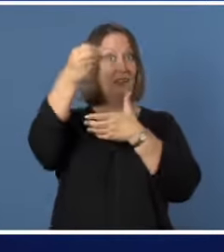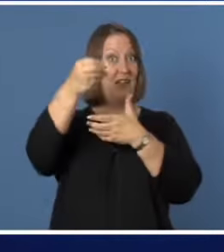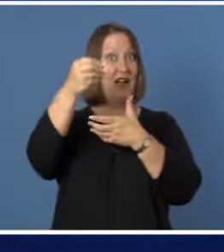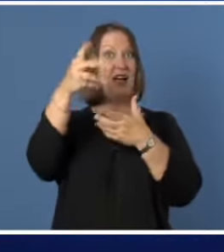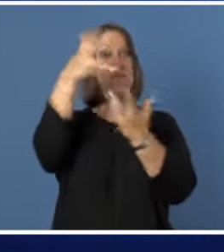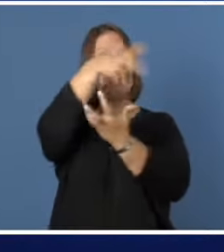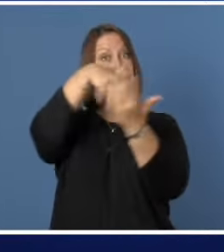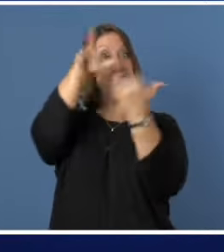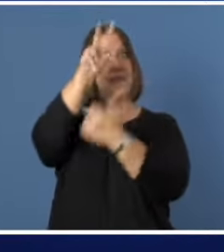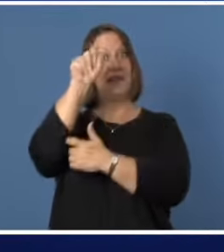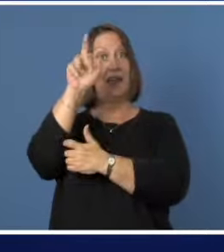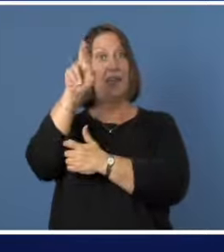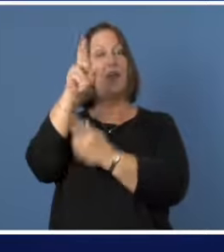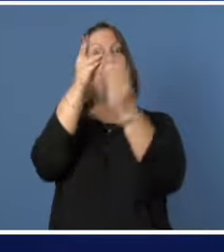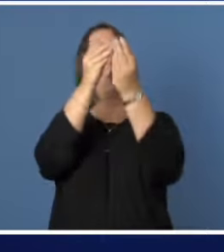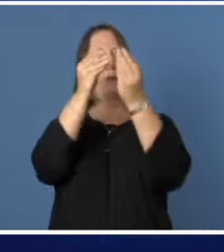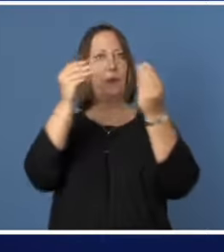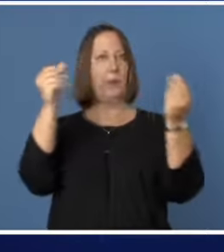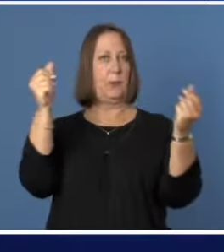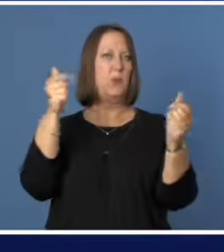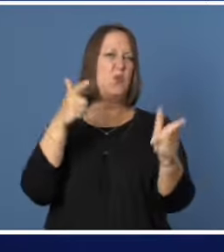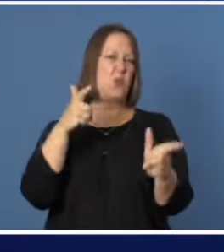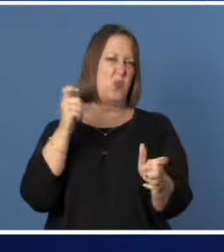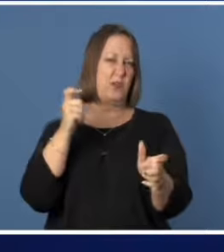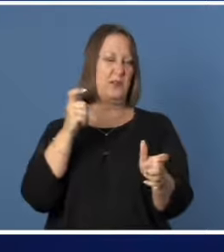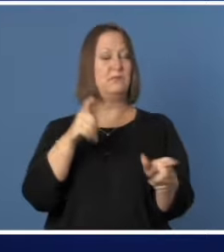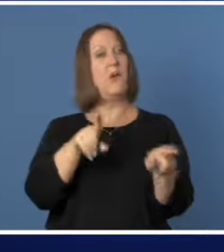Outdoors, the agents often dissipate rapidly.